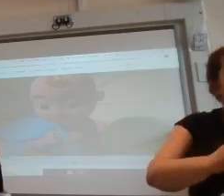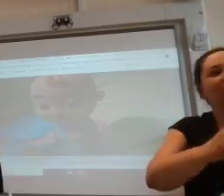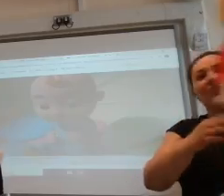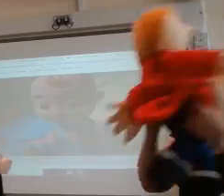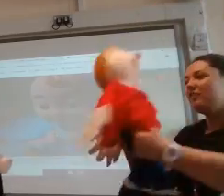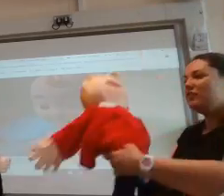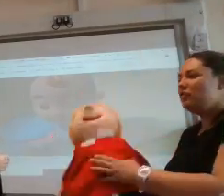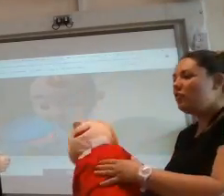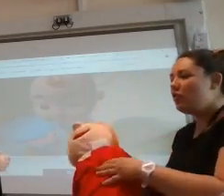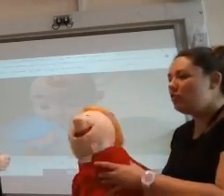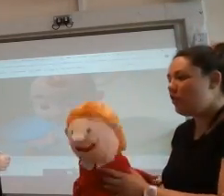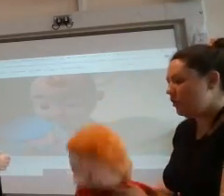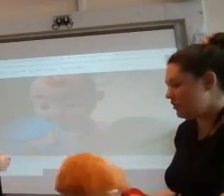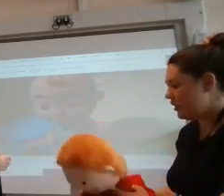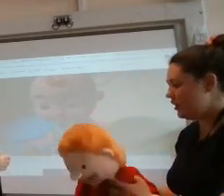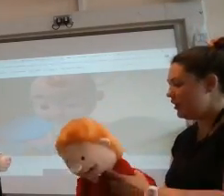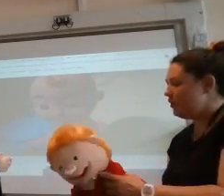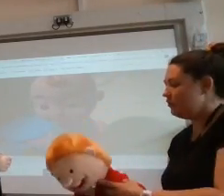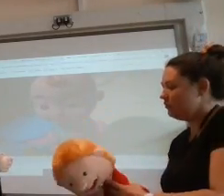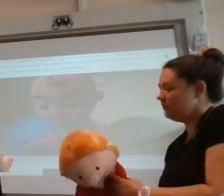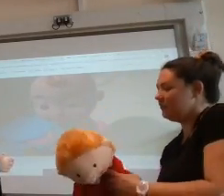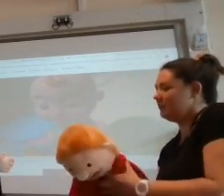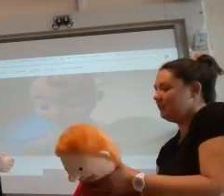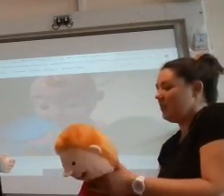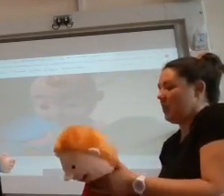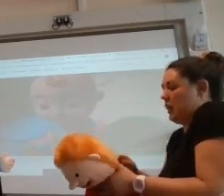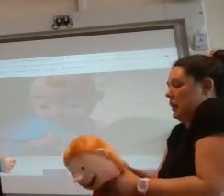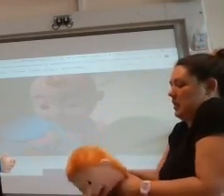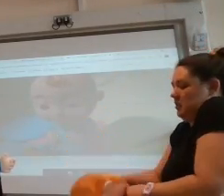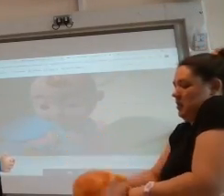You're not alone. You're not